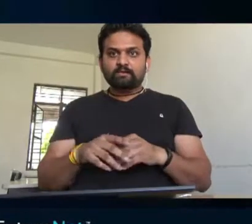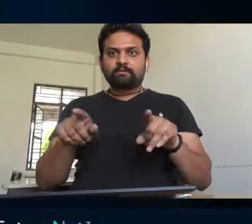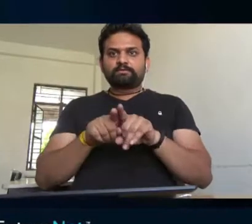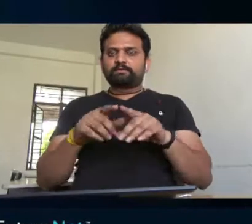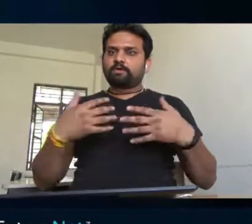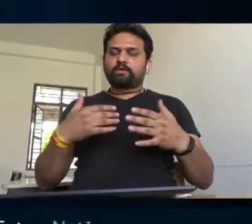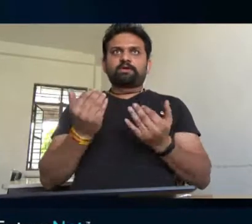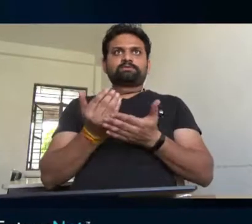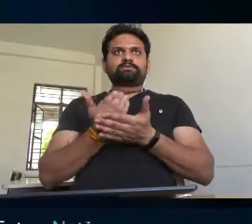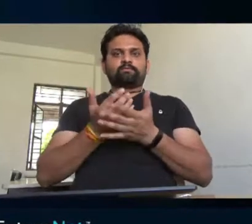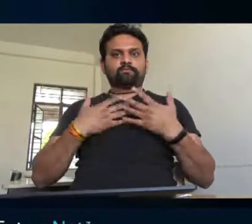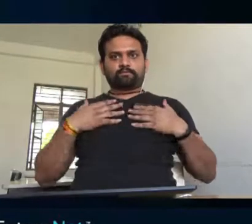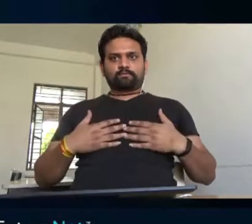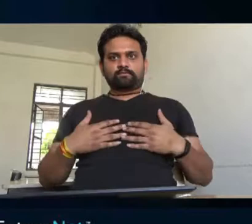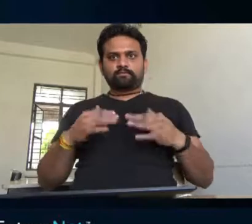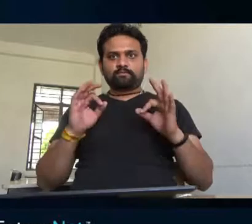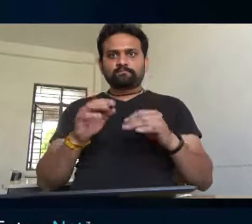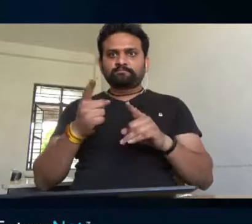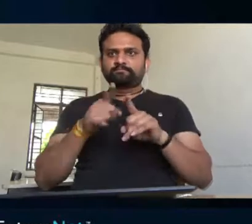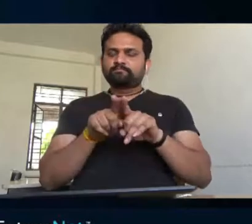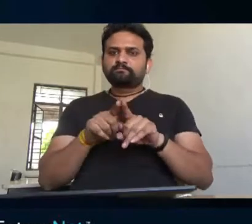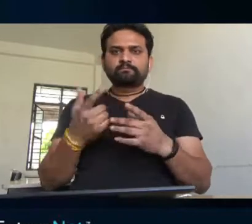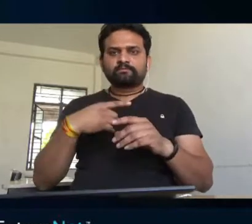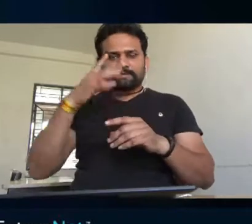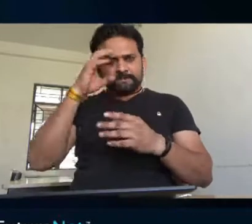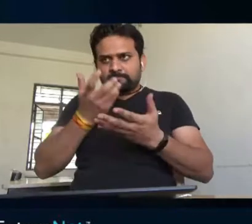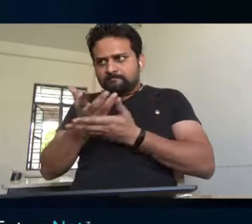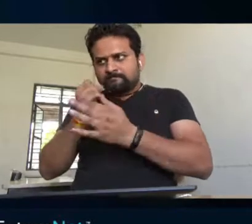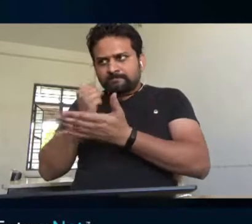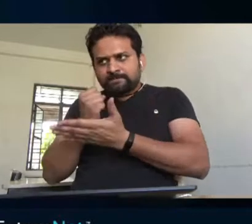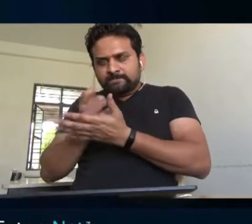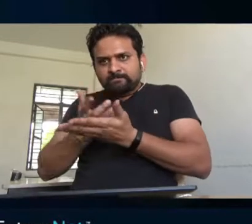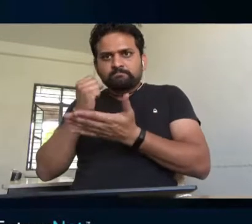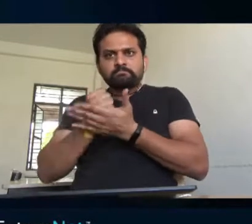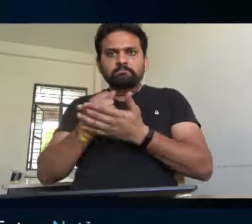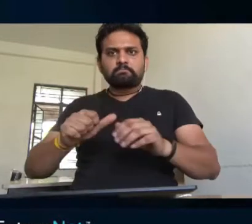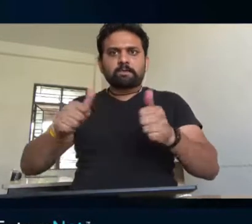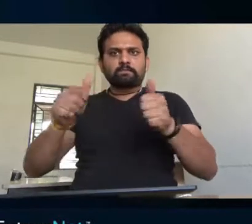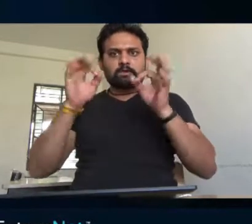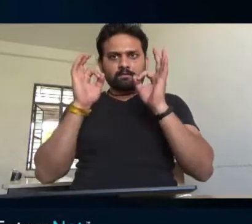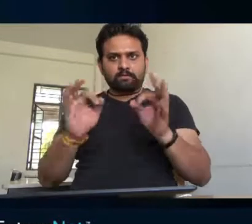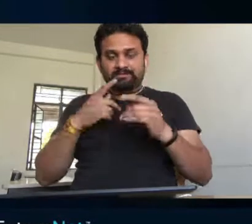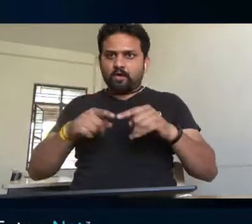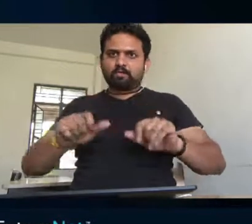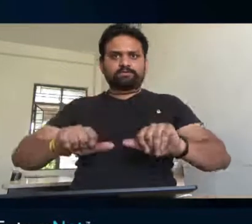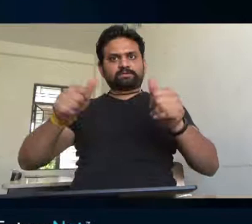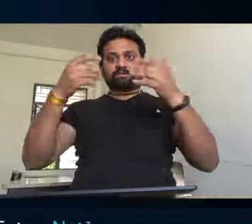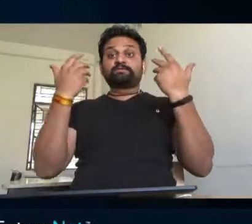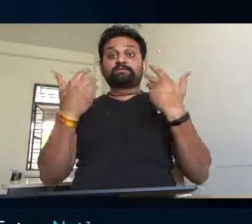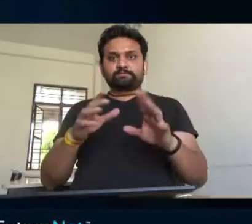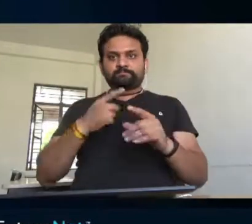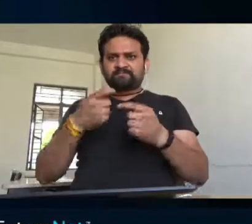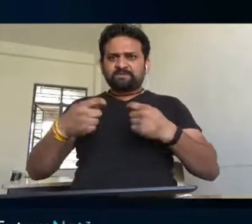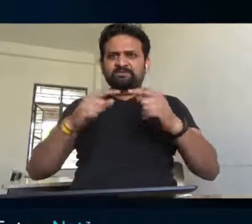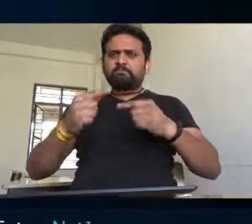slowly comes the turnover higher. Then comes the stability of the company. Then comes the big success of the company.